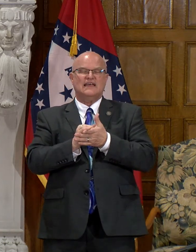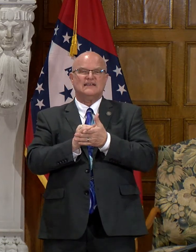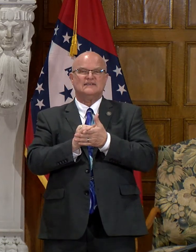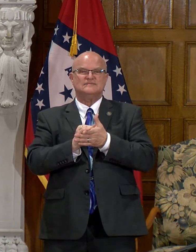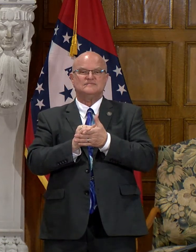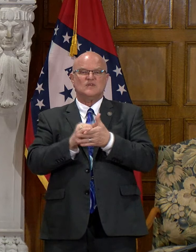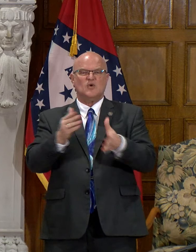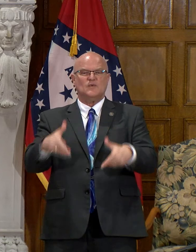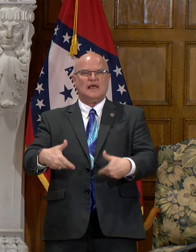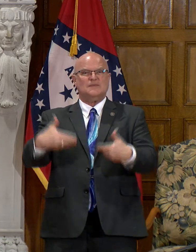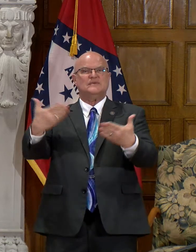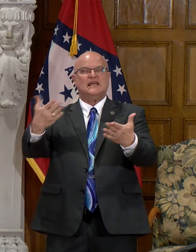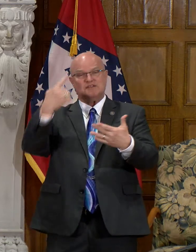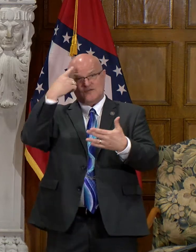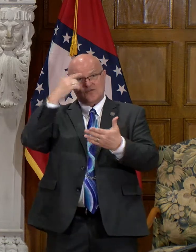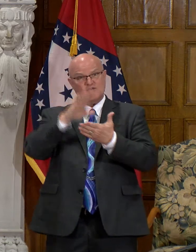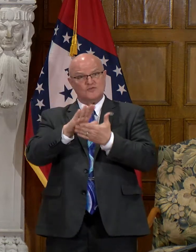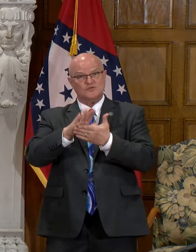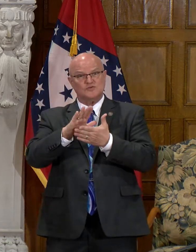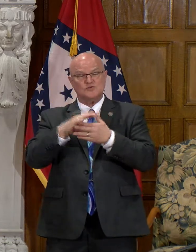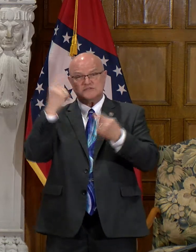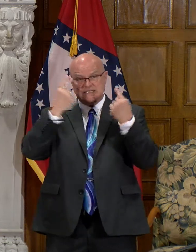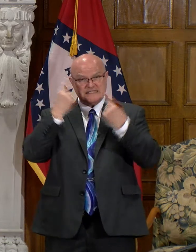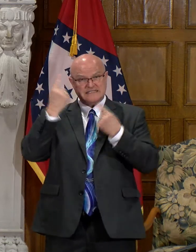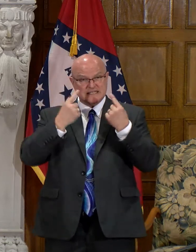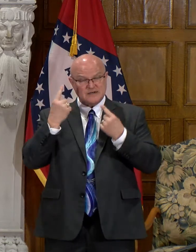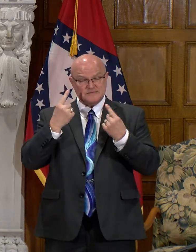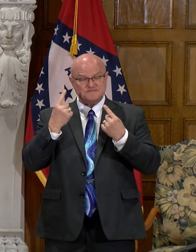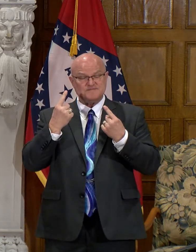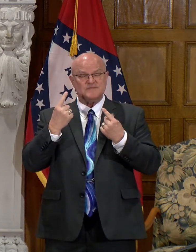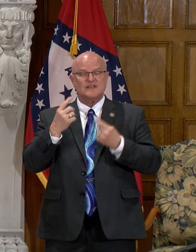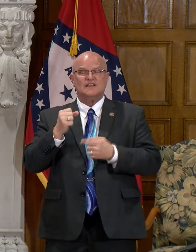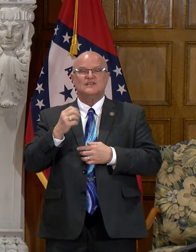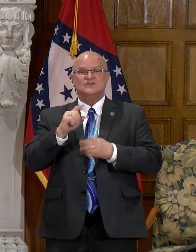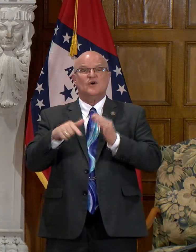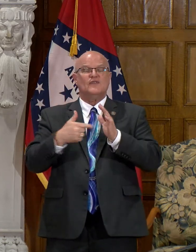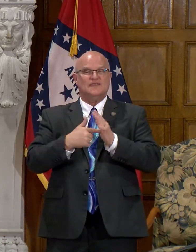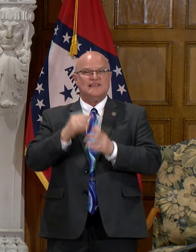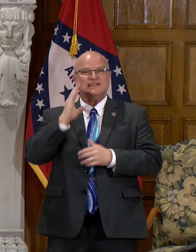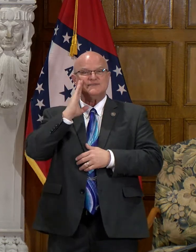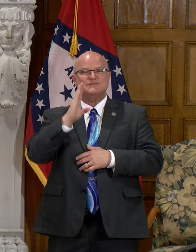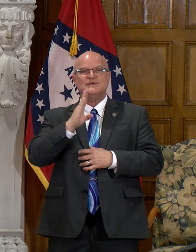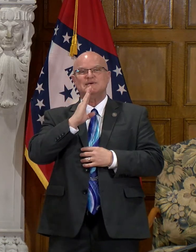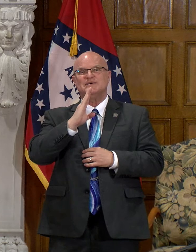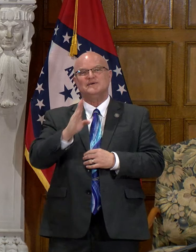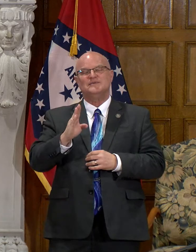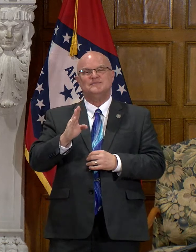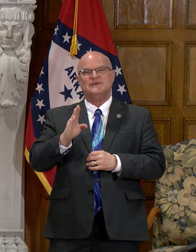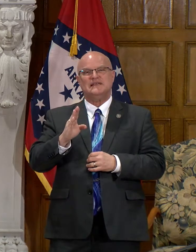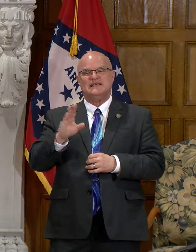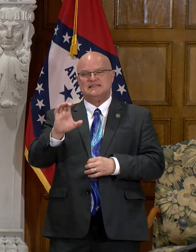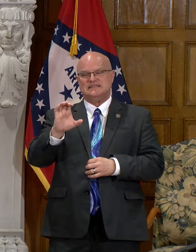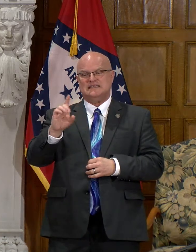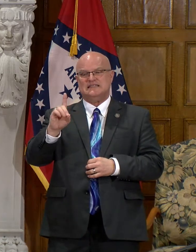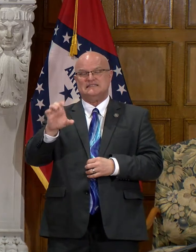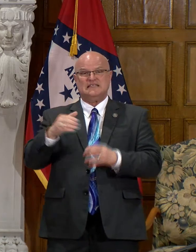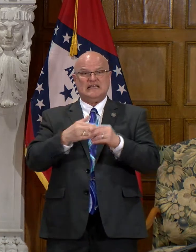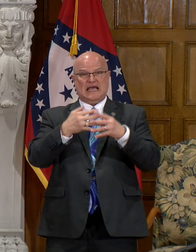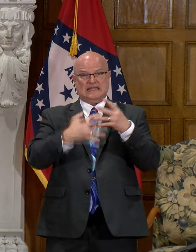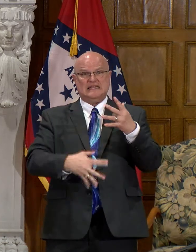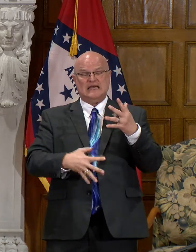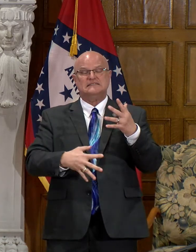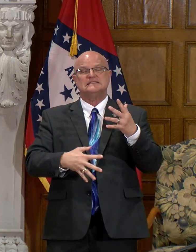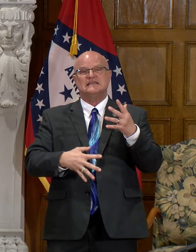simply recommendations for the schools to consider, and so this will be their CDC